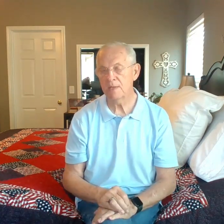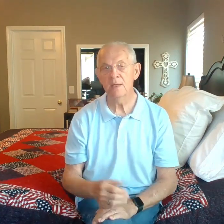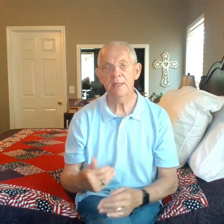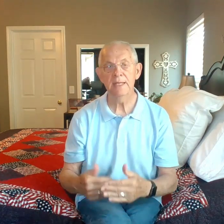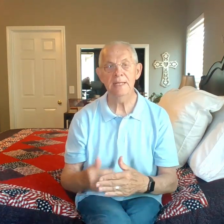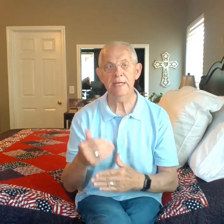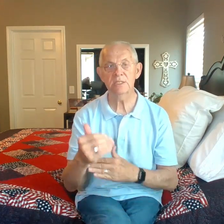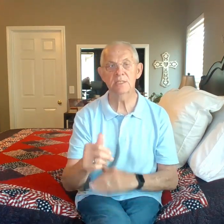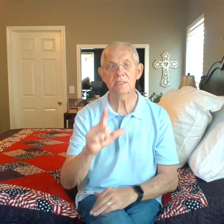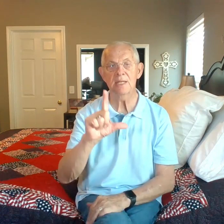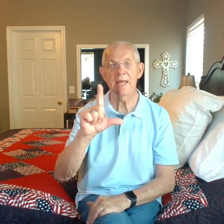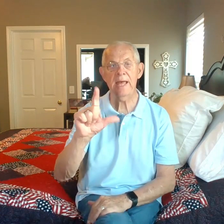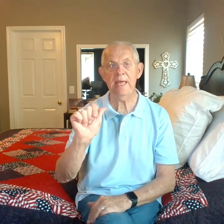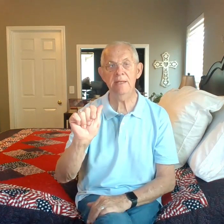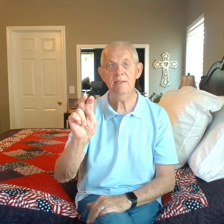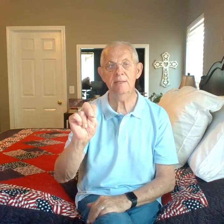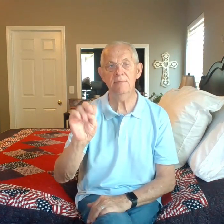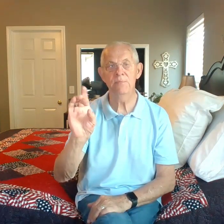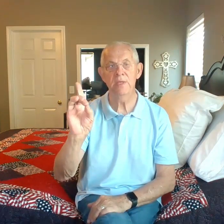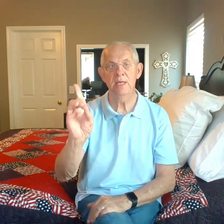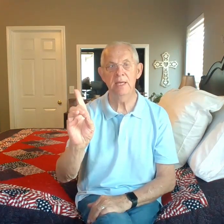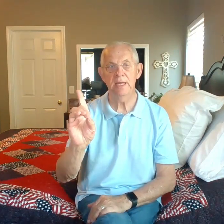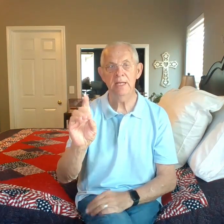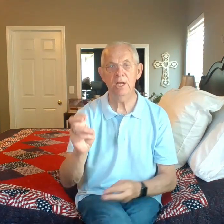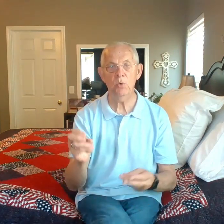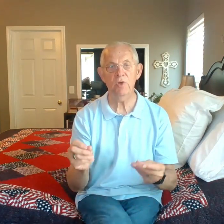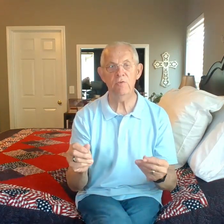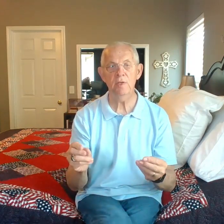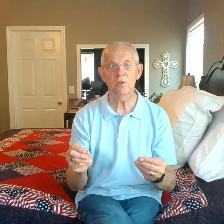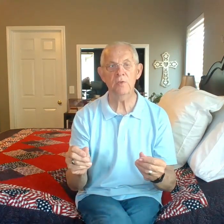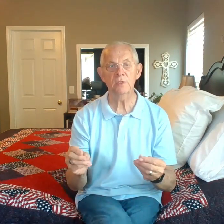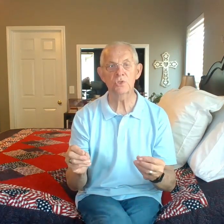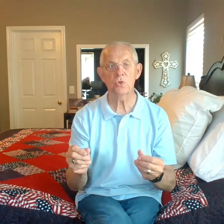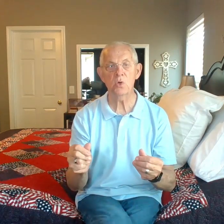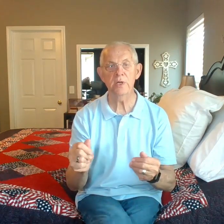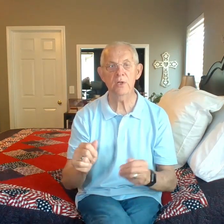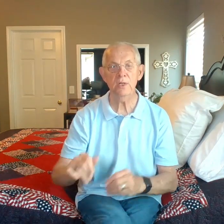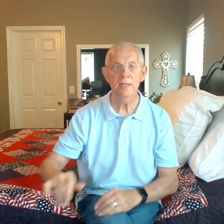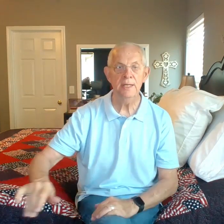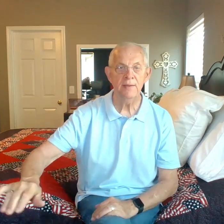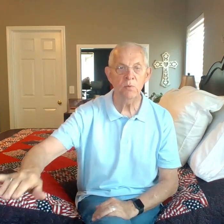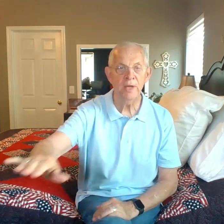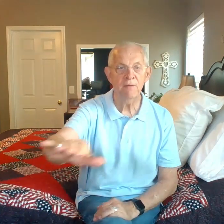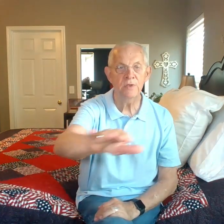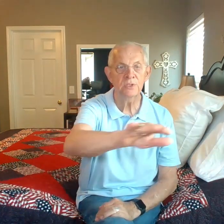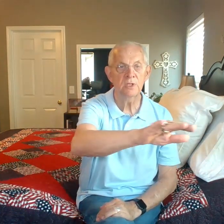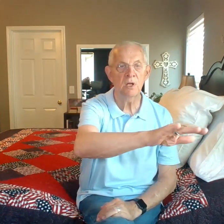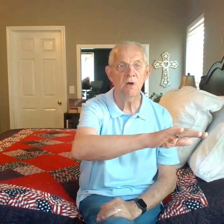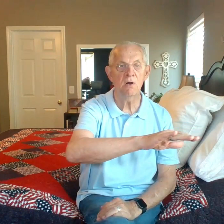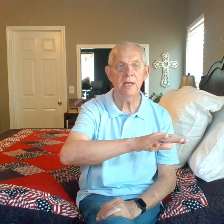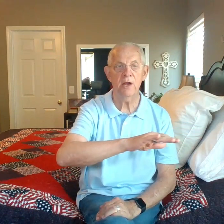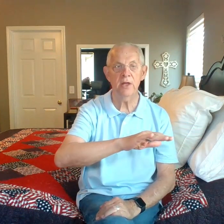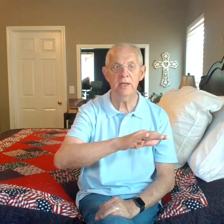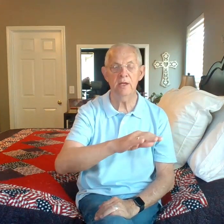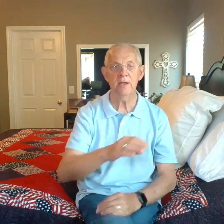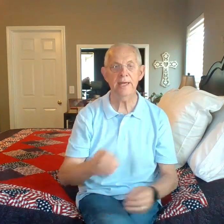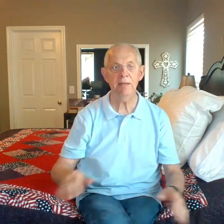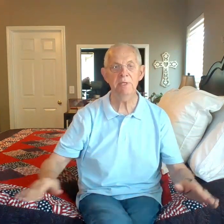Okay, next is land. And here we feel the soil, and then we have this long area here. It can be done